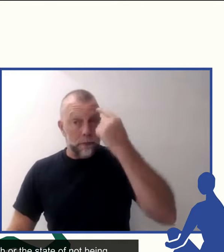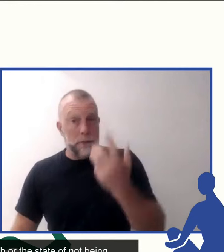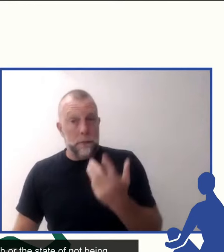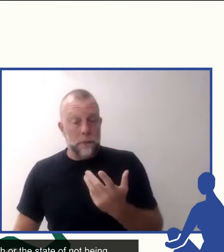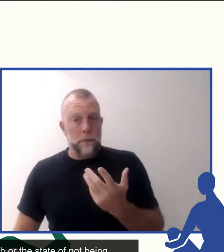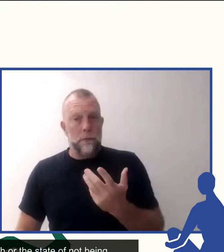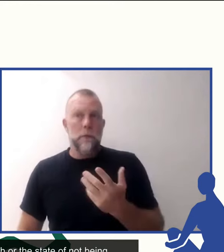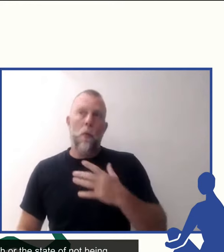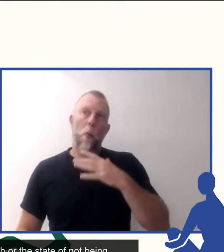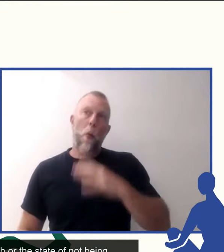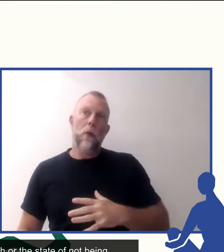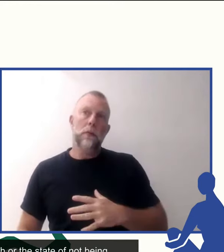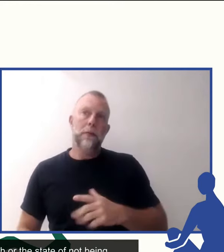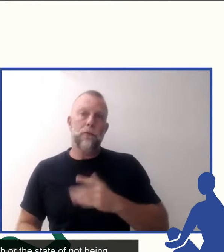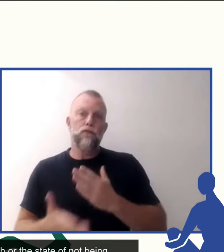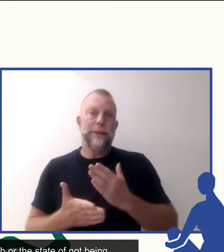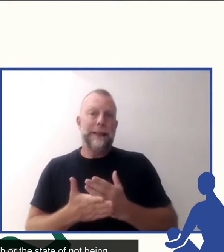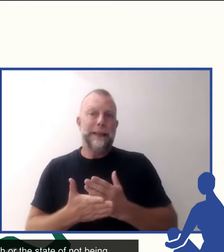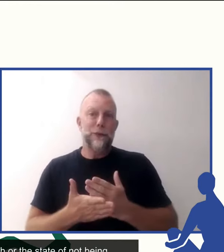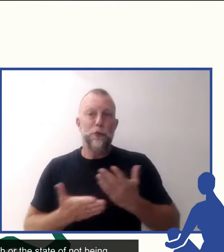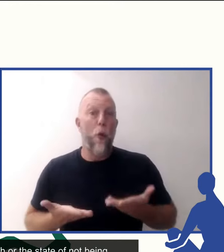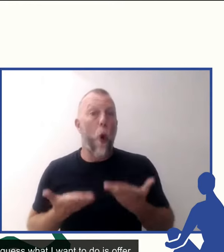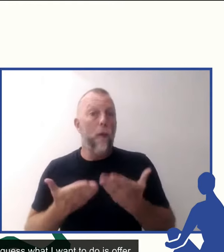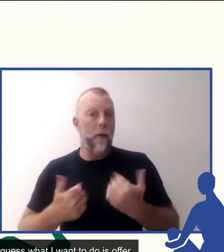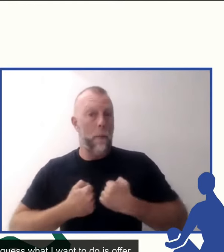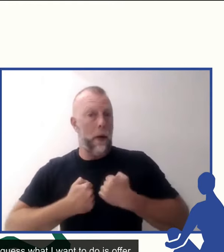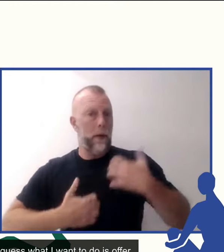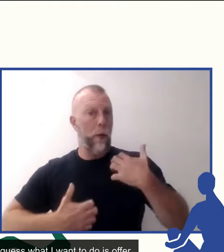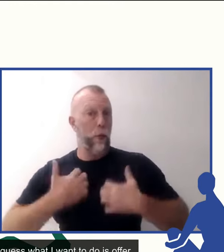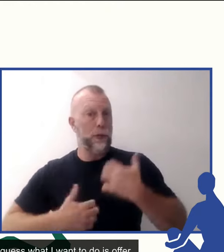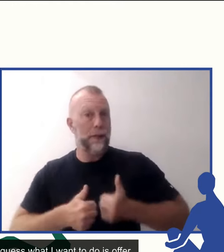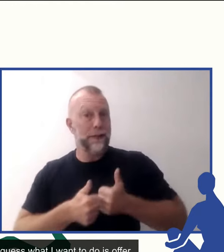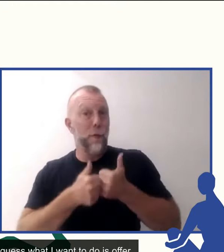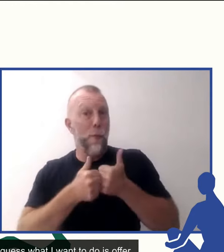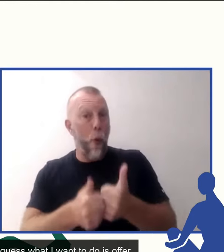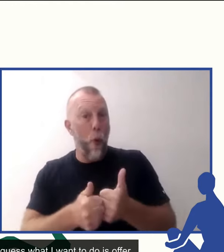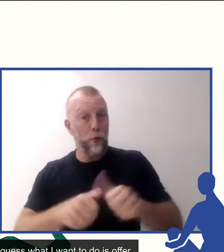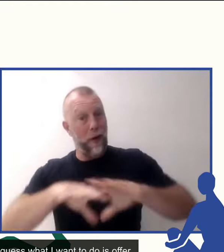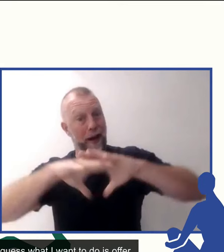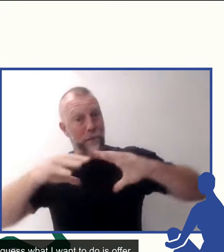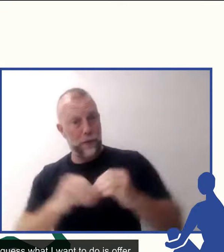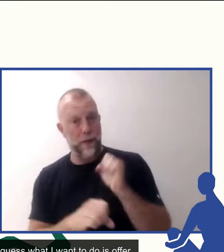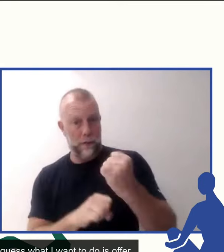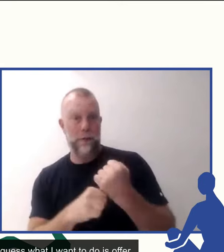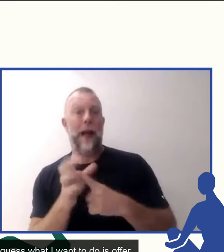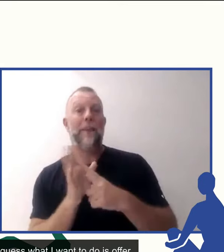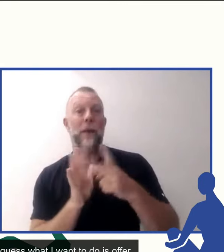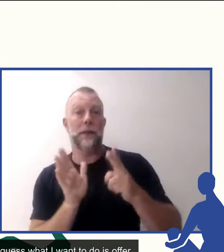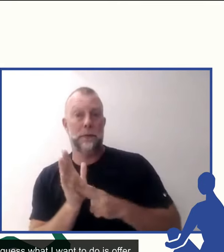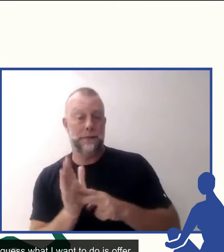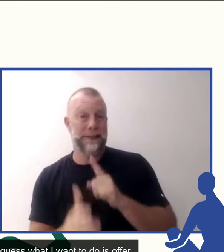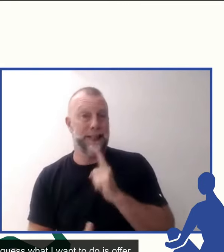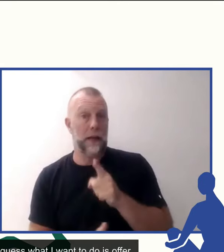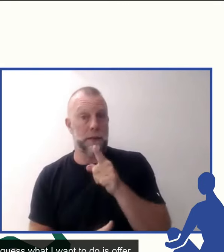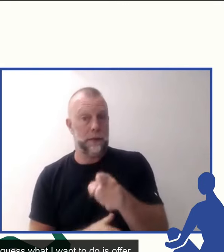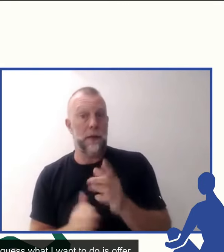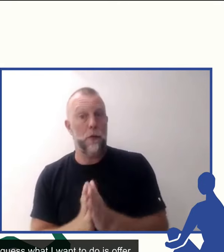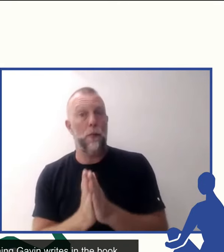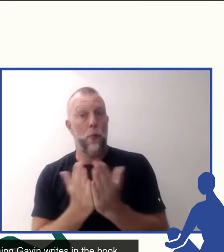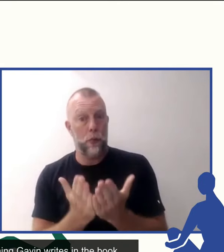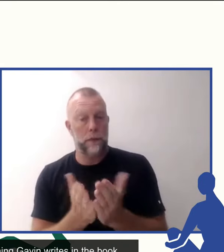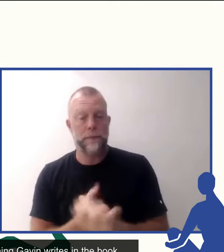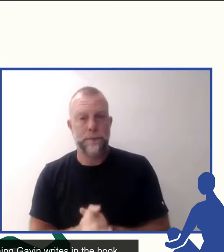what I want to do is offer my enthusiastic support to everything Gavin writes in the books and in the things he's said